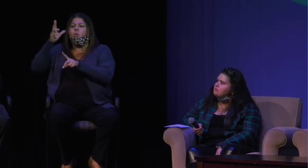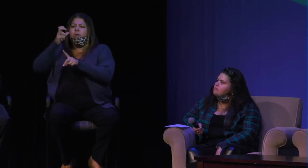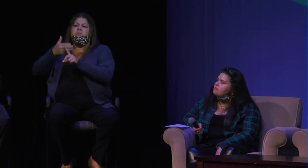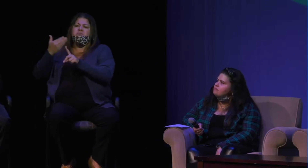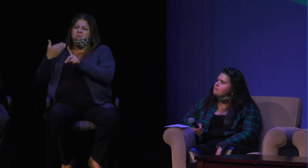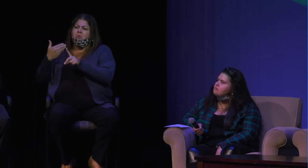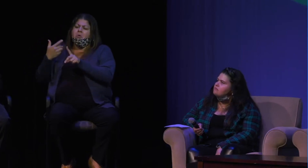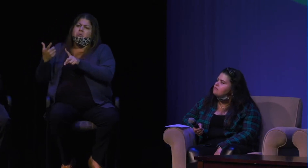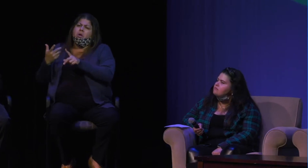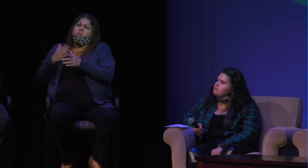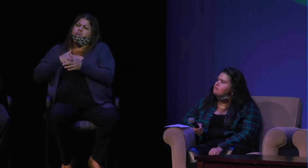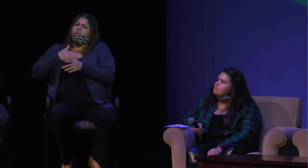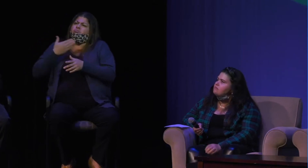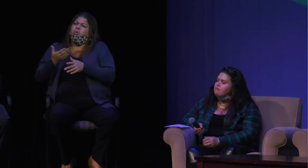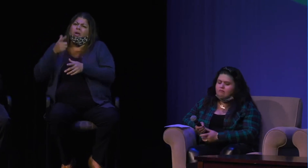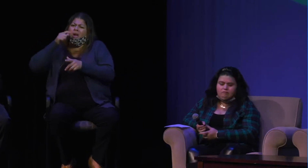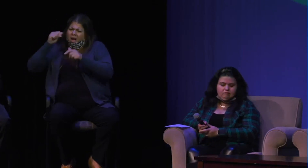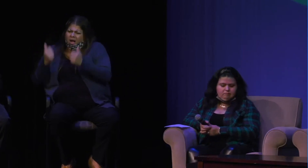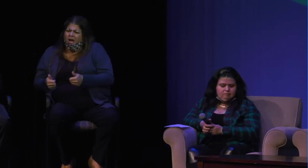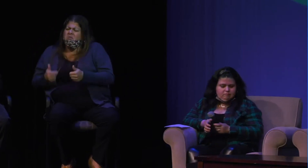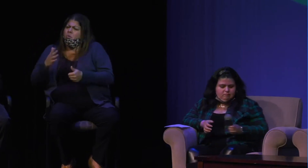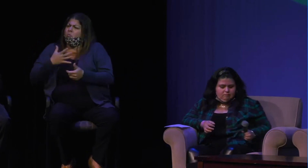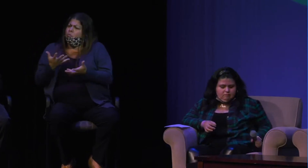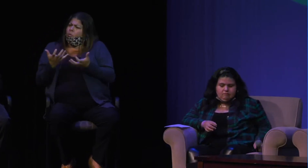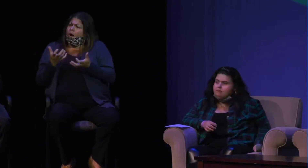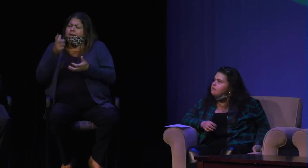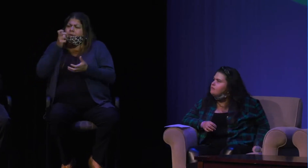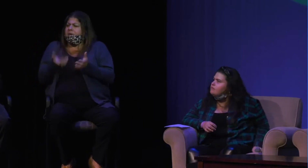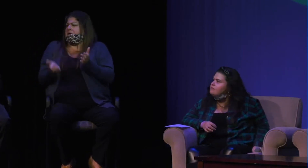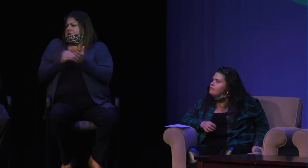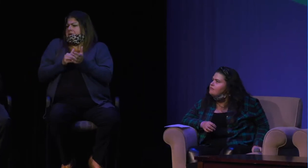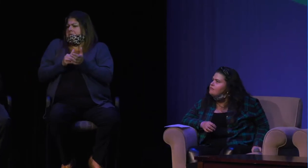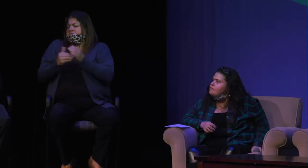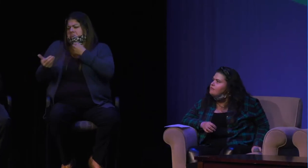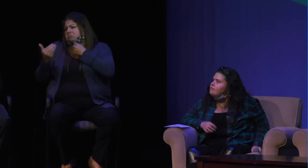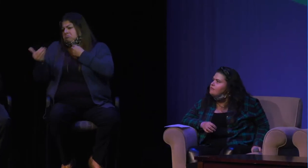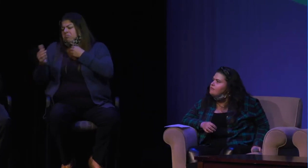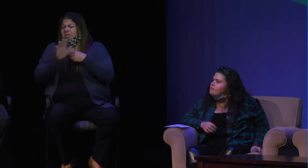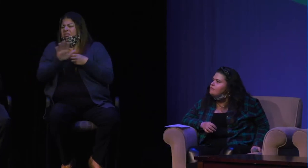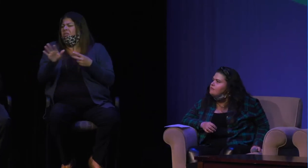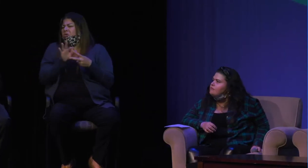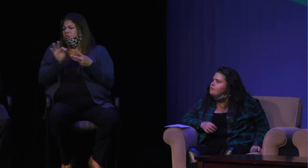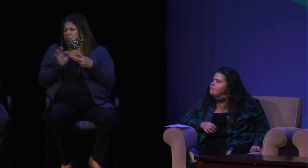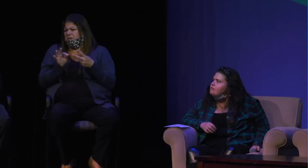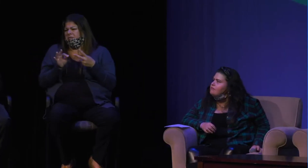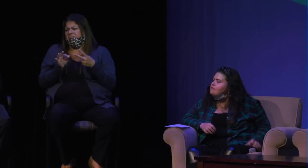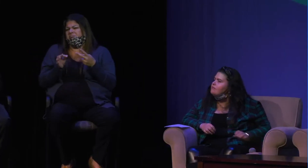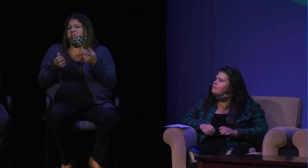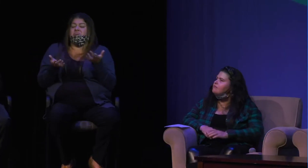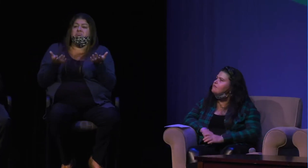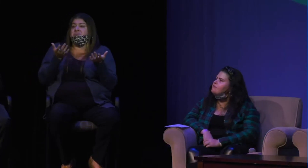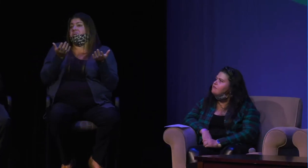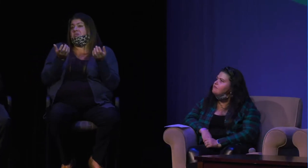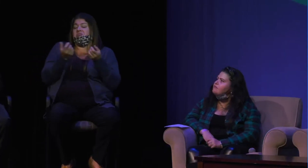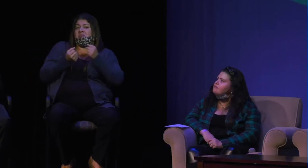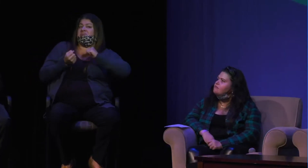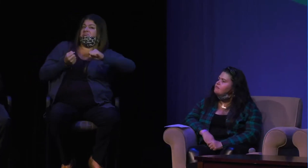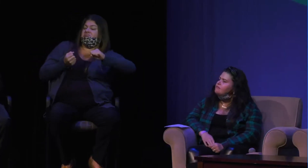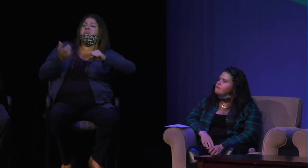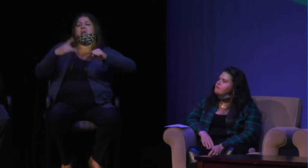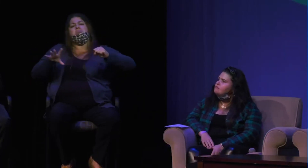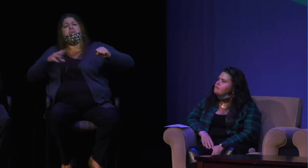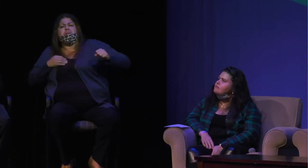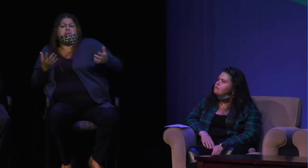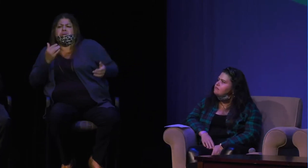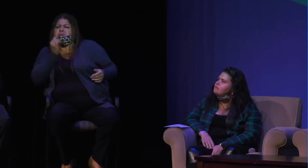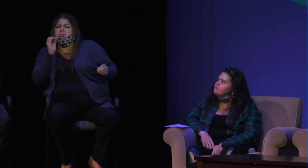had more hearing previously, potentially, and they want to go back to that. So that's where choices